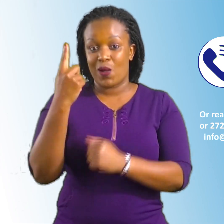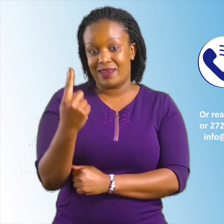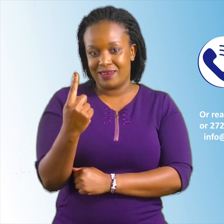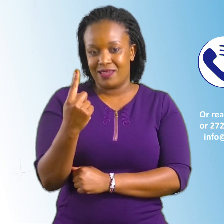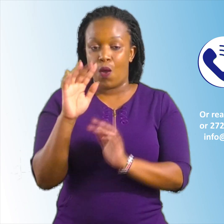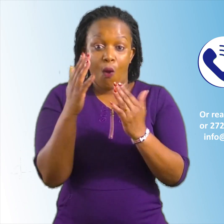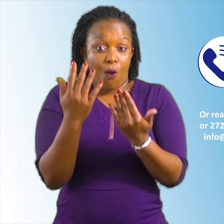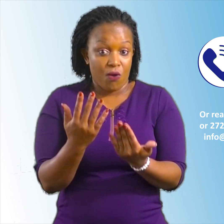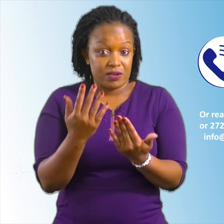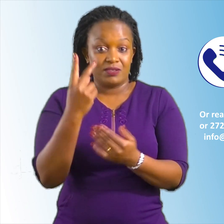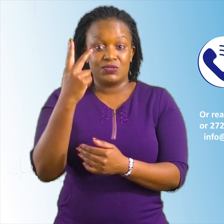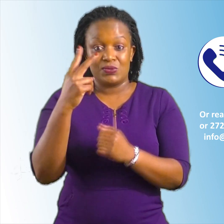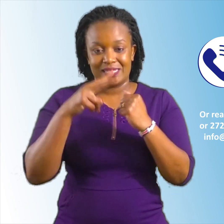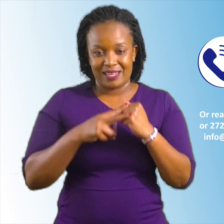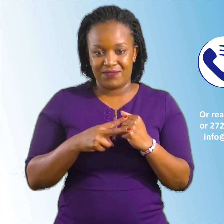020-2732-291 or